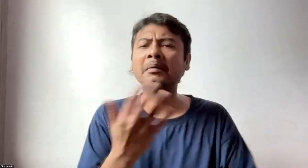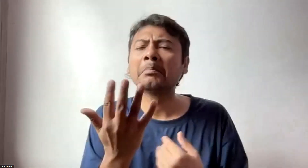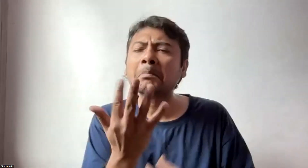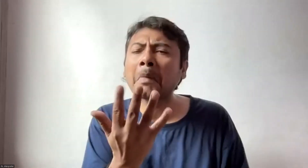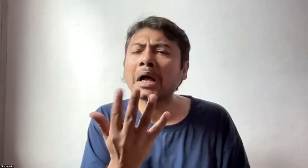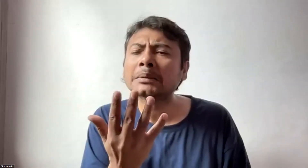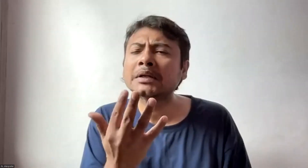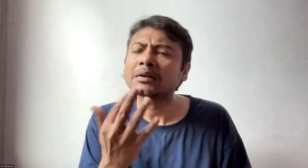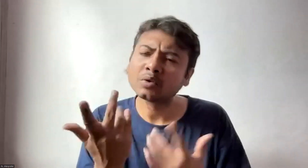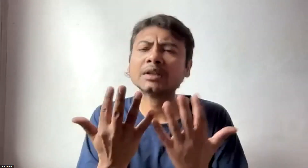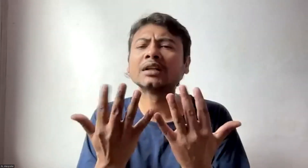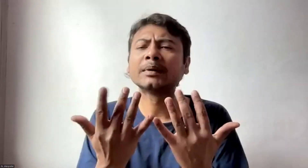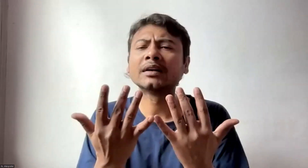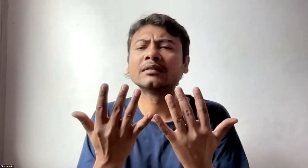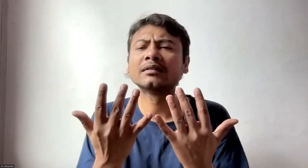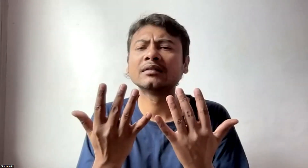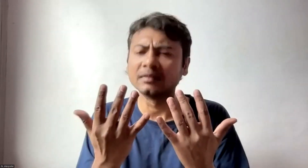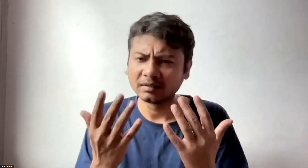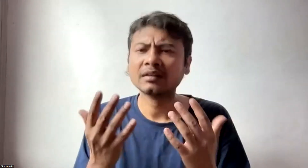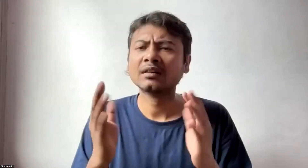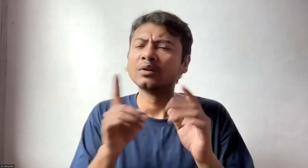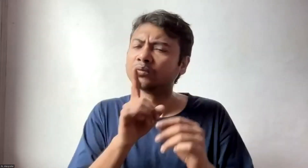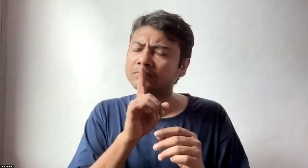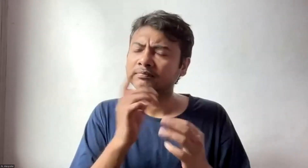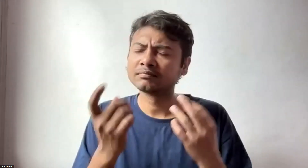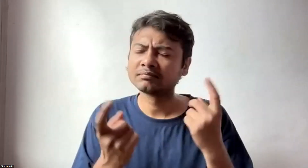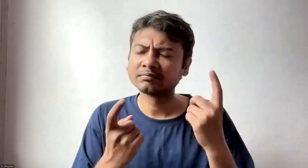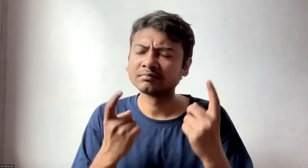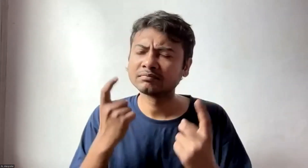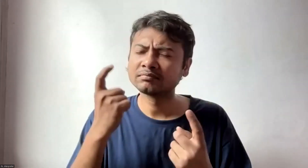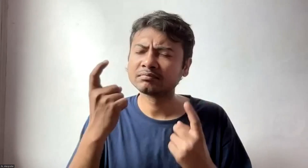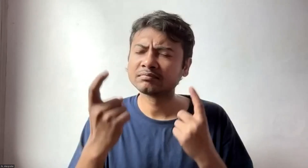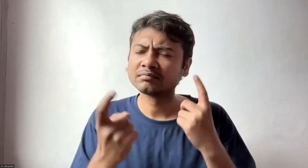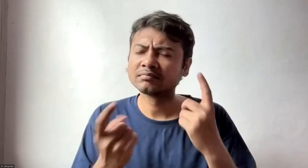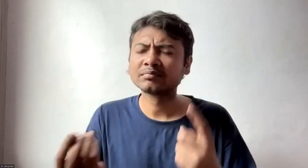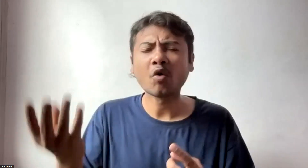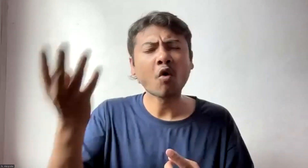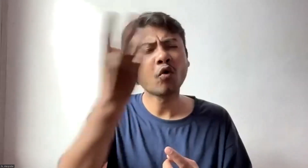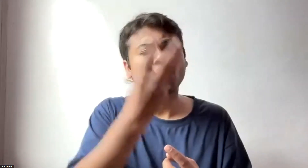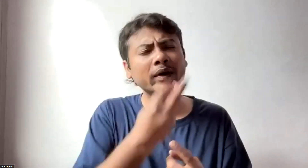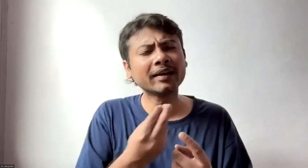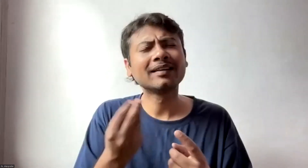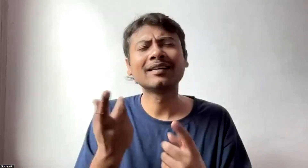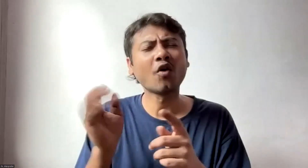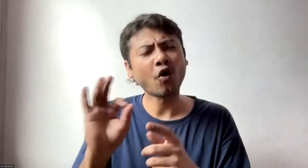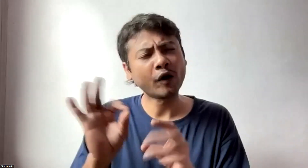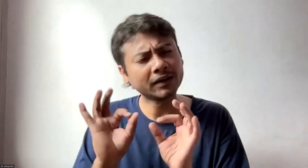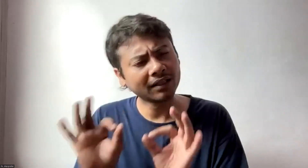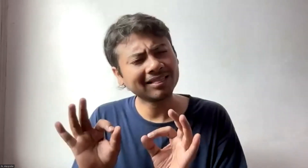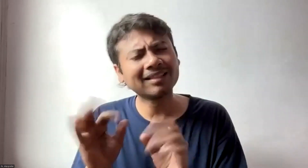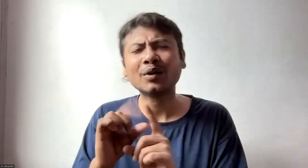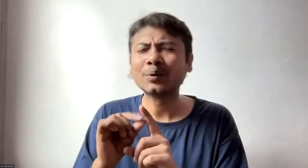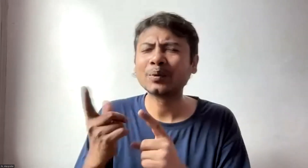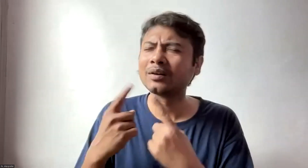to sleep, you spend some half an hour and think what have you done in the entire day. What bad things